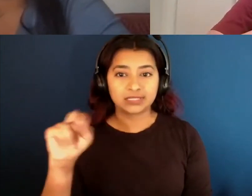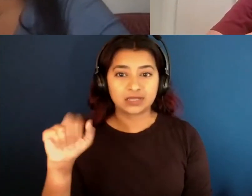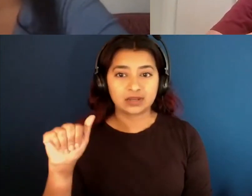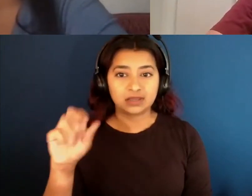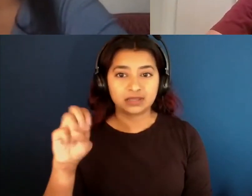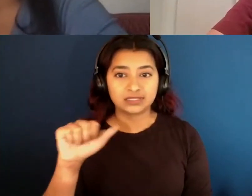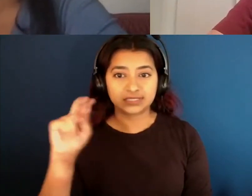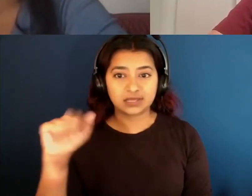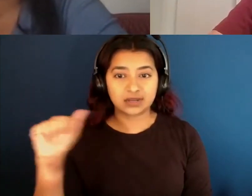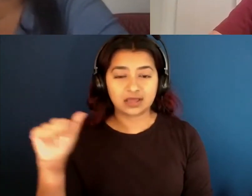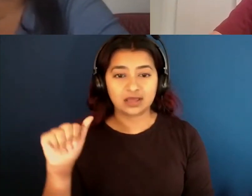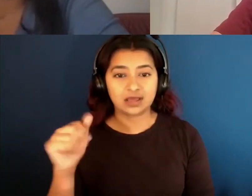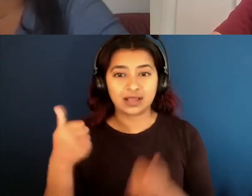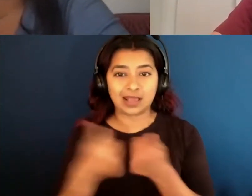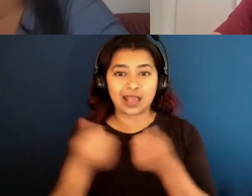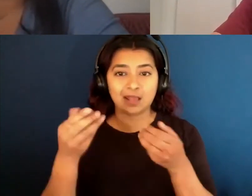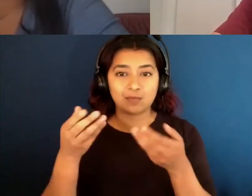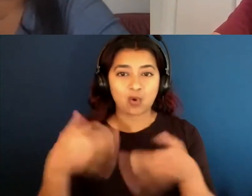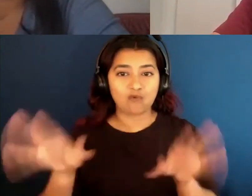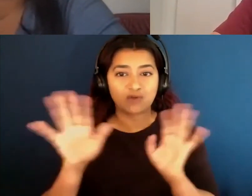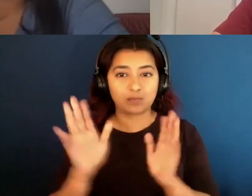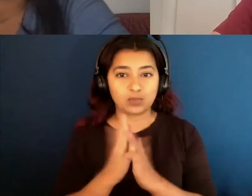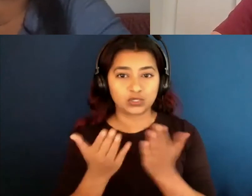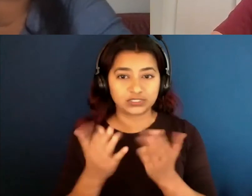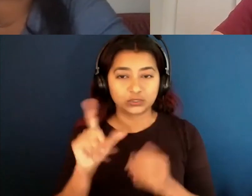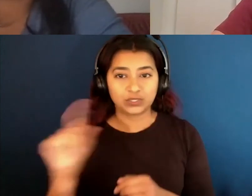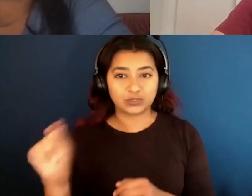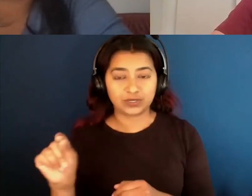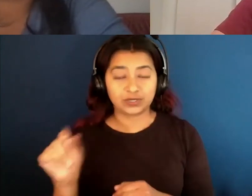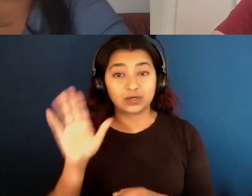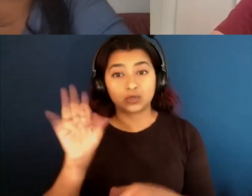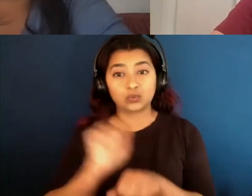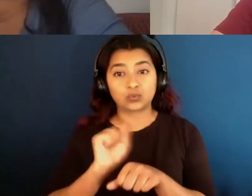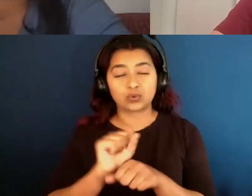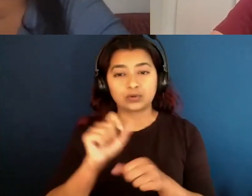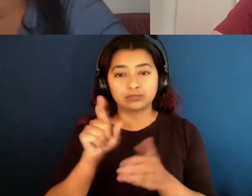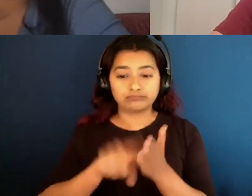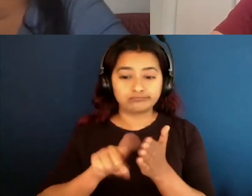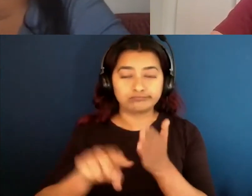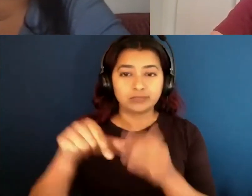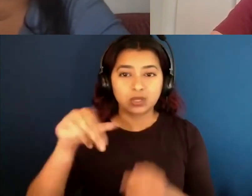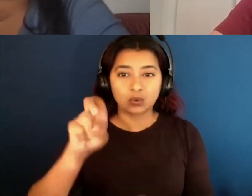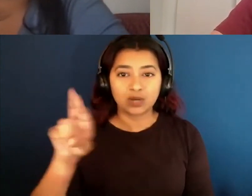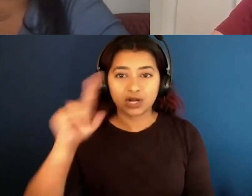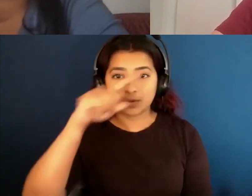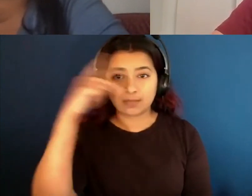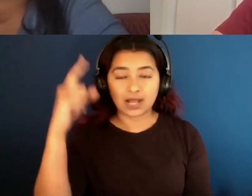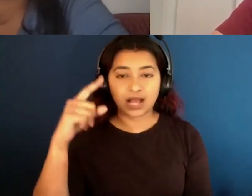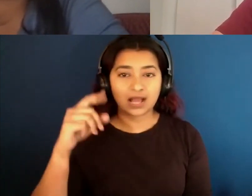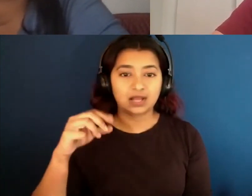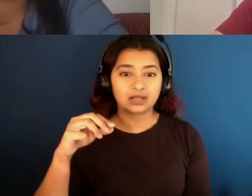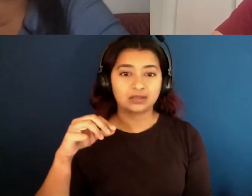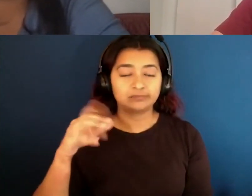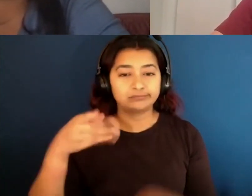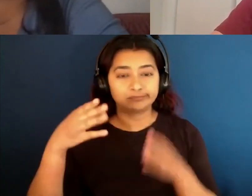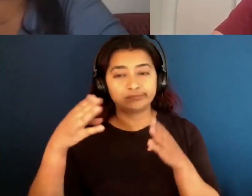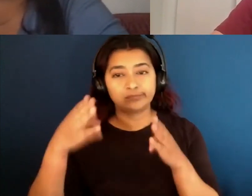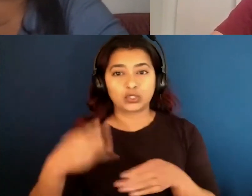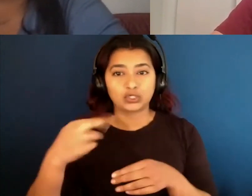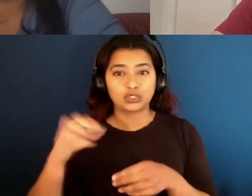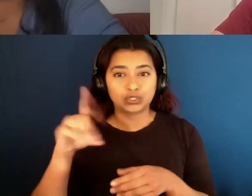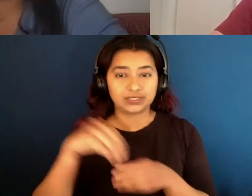Books 2020. Ariana's work investigates queer Black personhood in Mexican-American spaces,